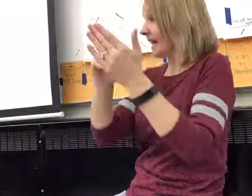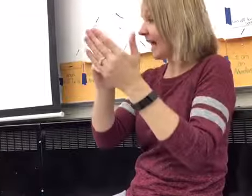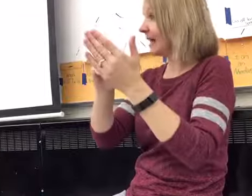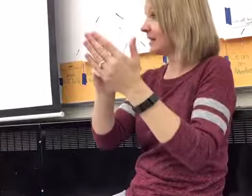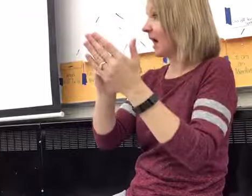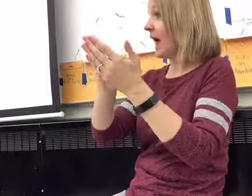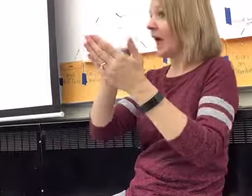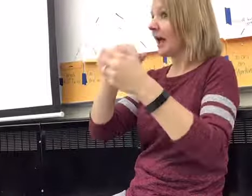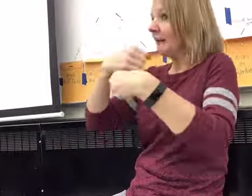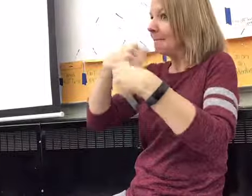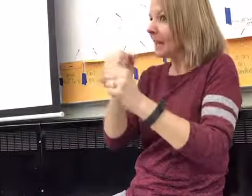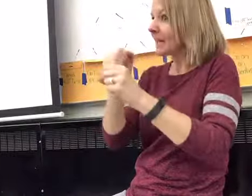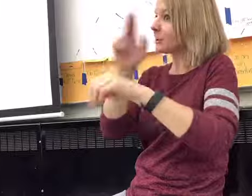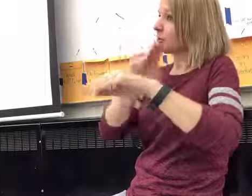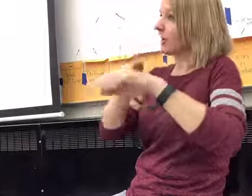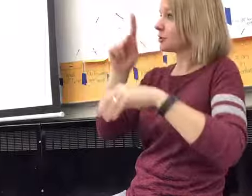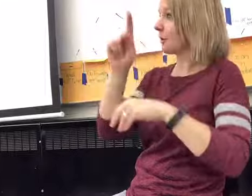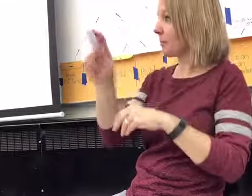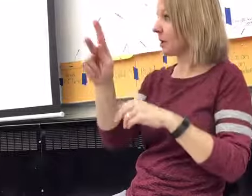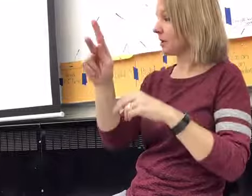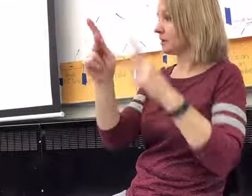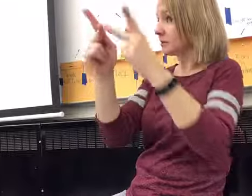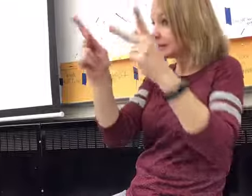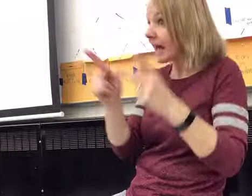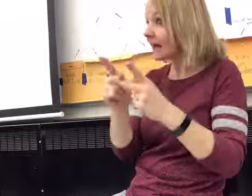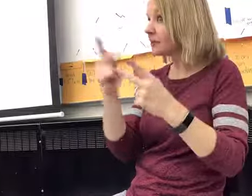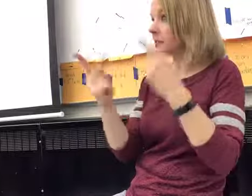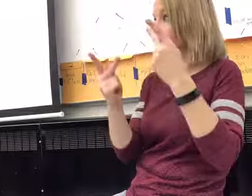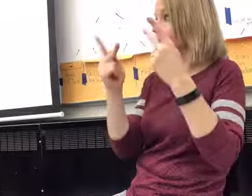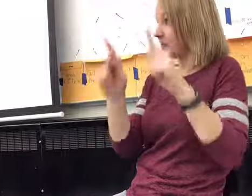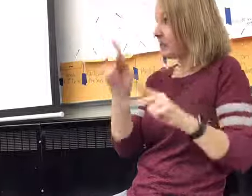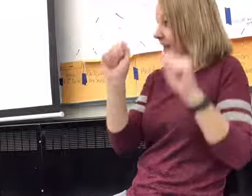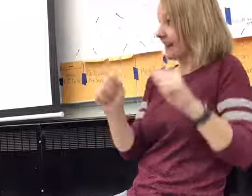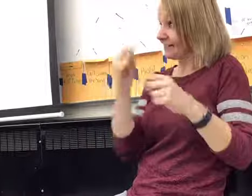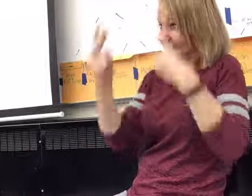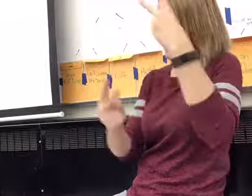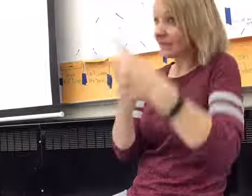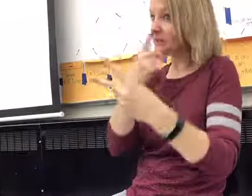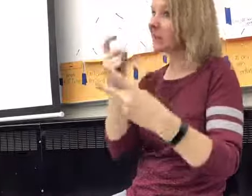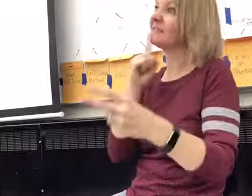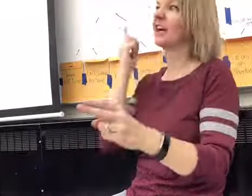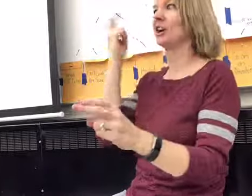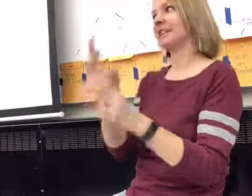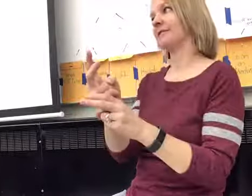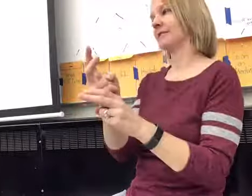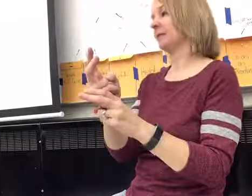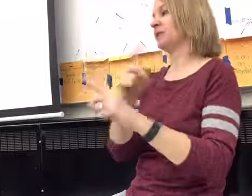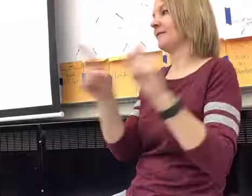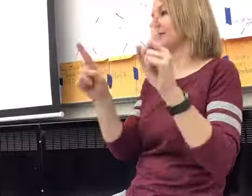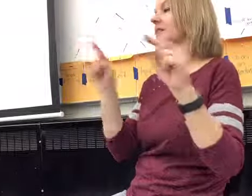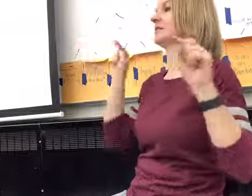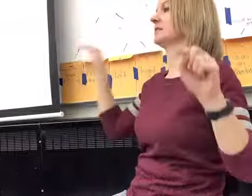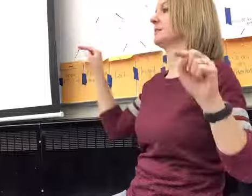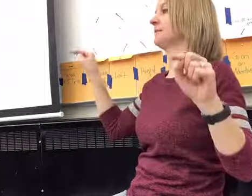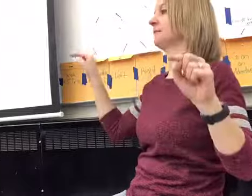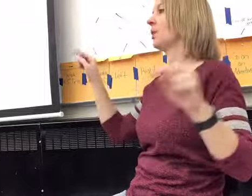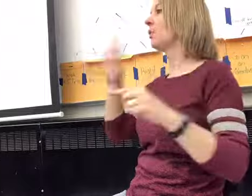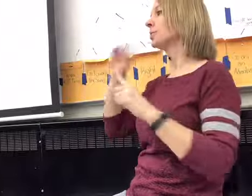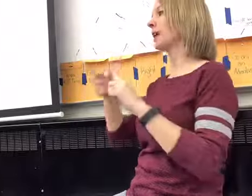a national park site so people can go visit it because it's very, very different between the two. We're going to talk about the Chinese a little bit later, but there's one more